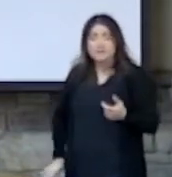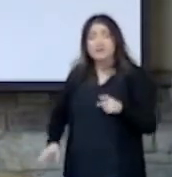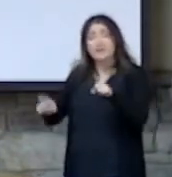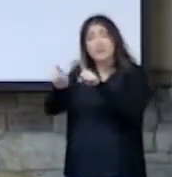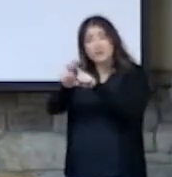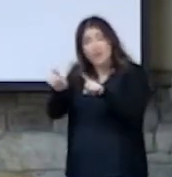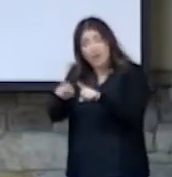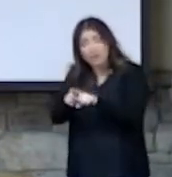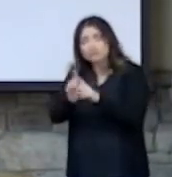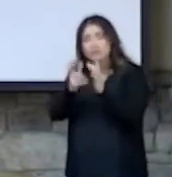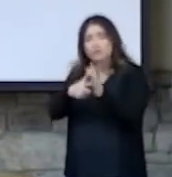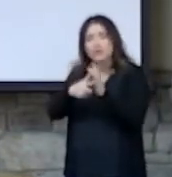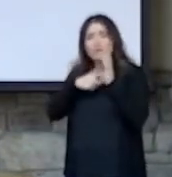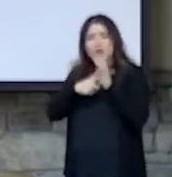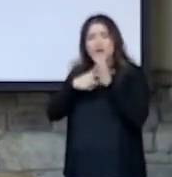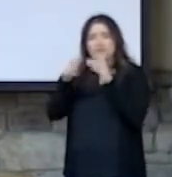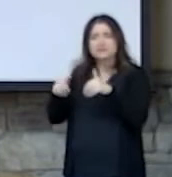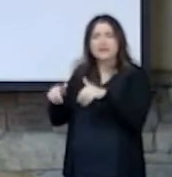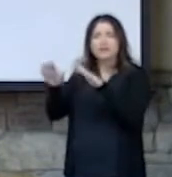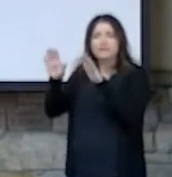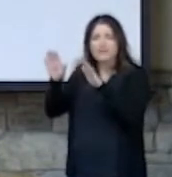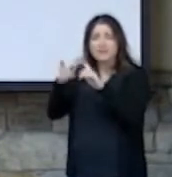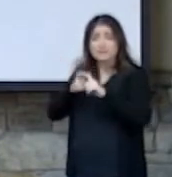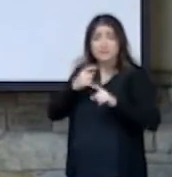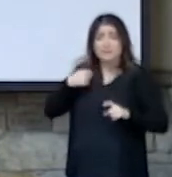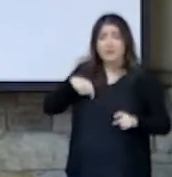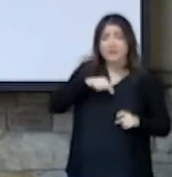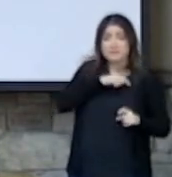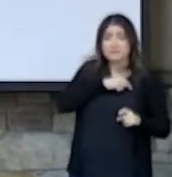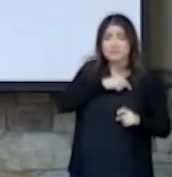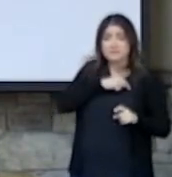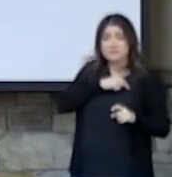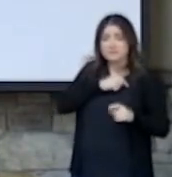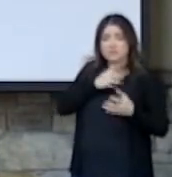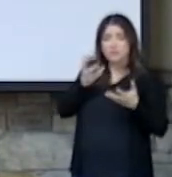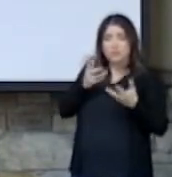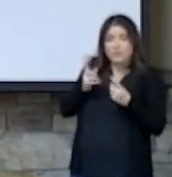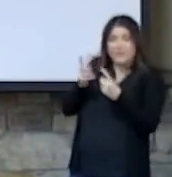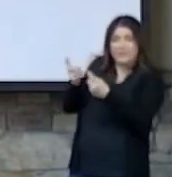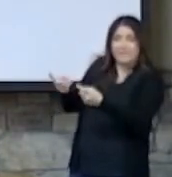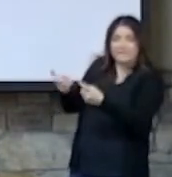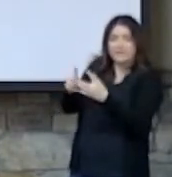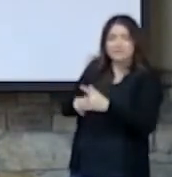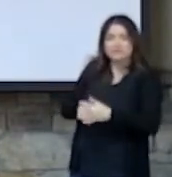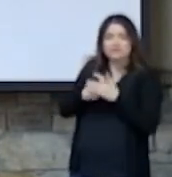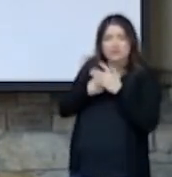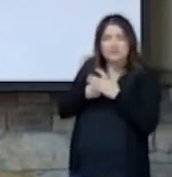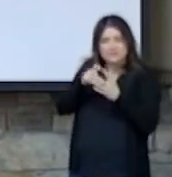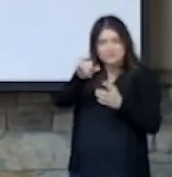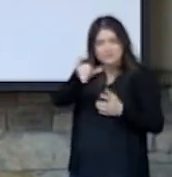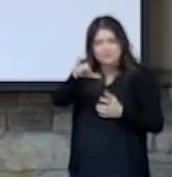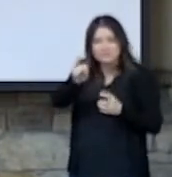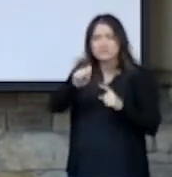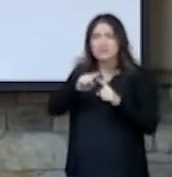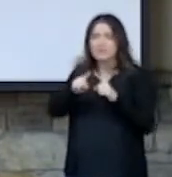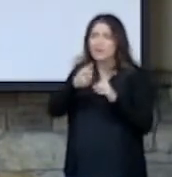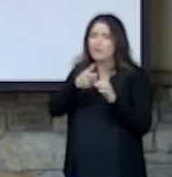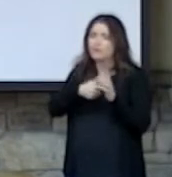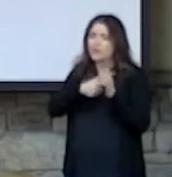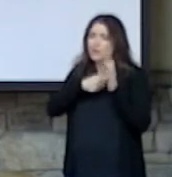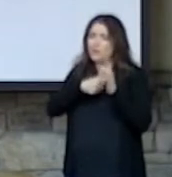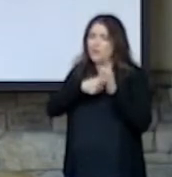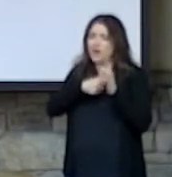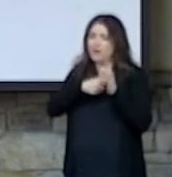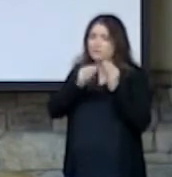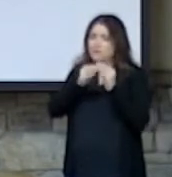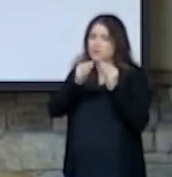also requires sacrifice out of us in terms of what we give. It starts in that way, but it requires more.